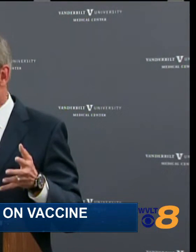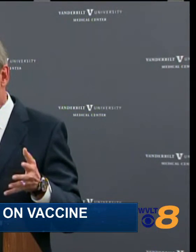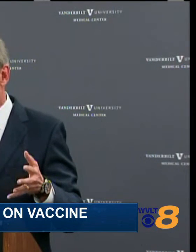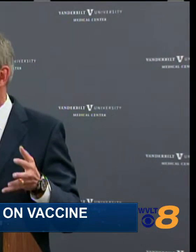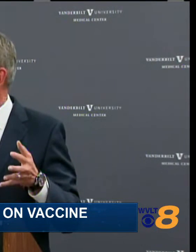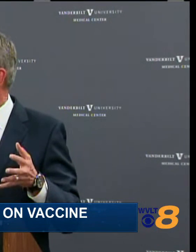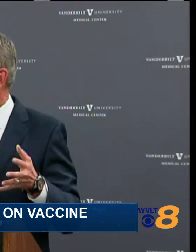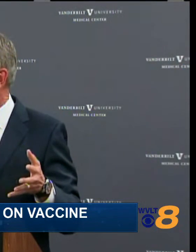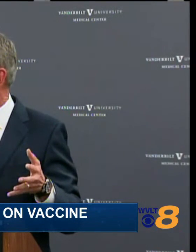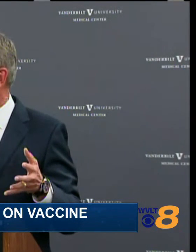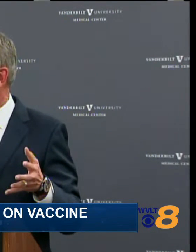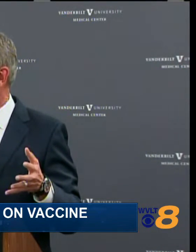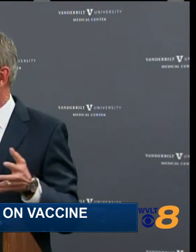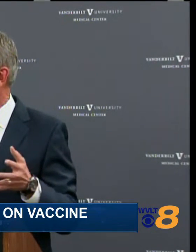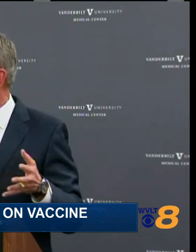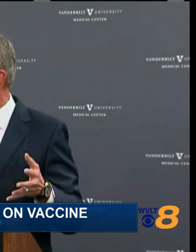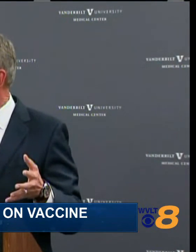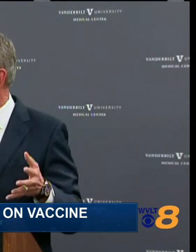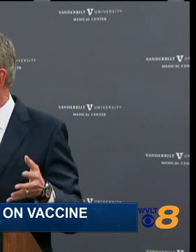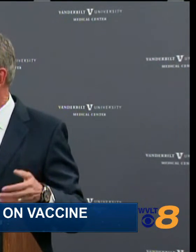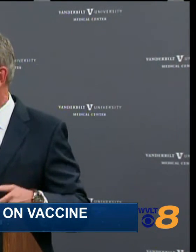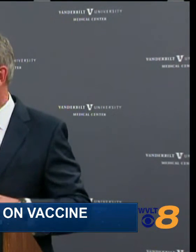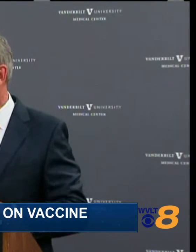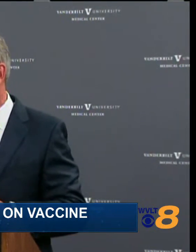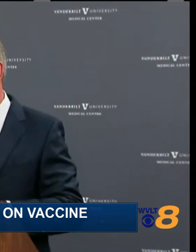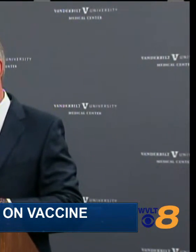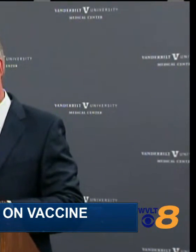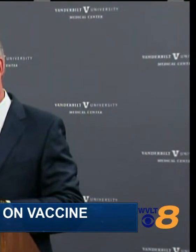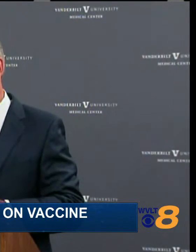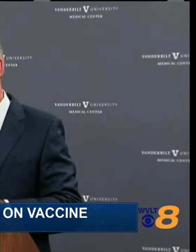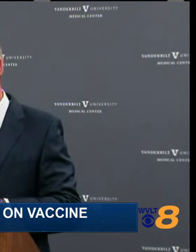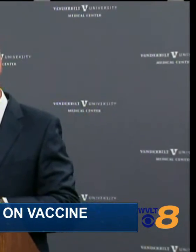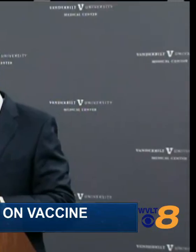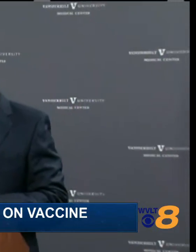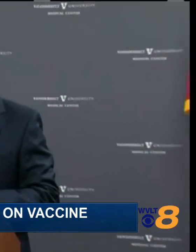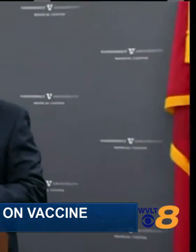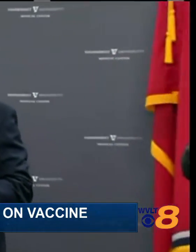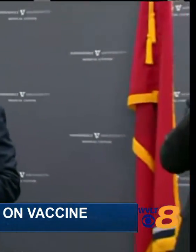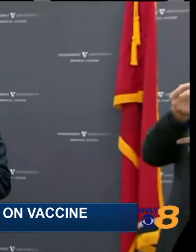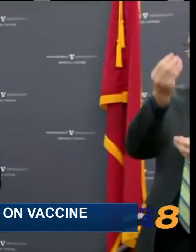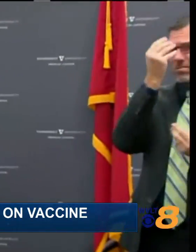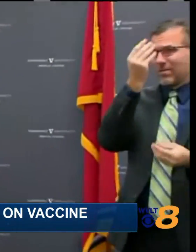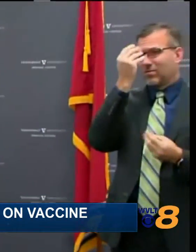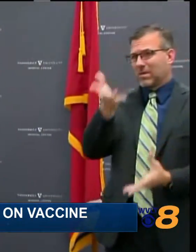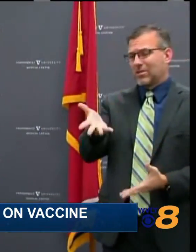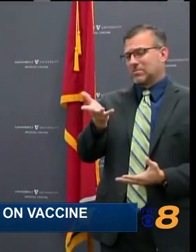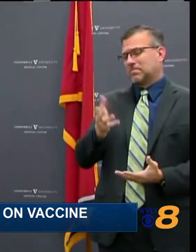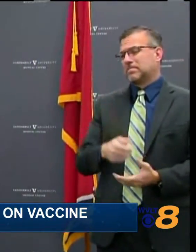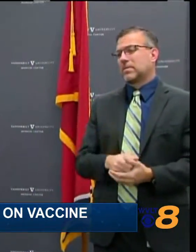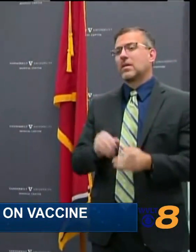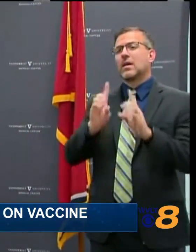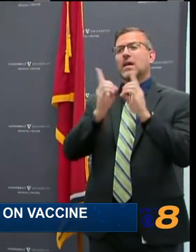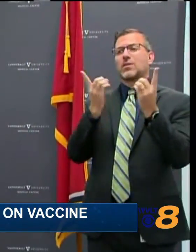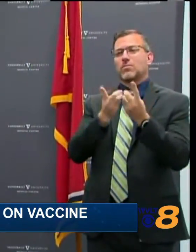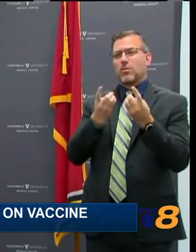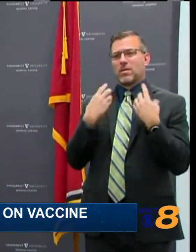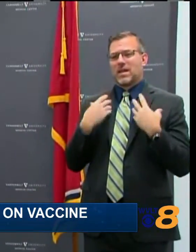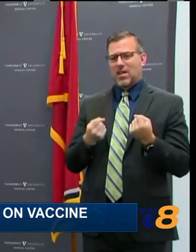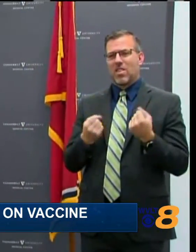accurate information and not misinformation about this vaccine. The Department of Health has that